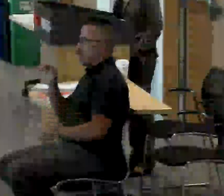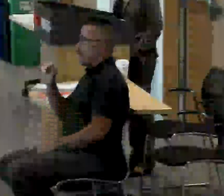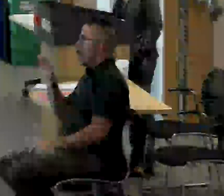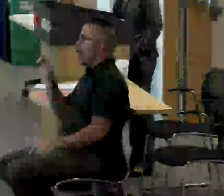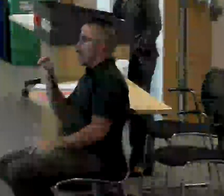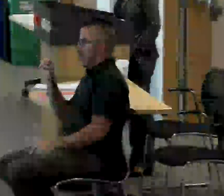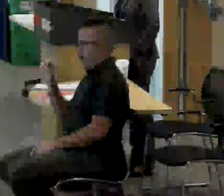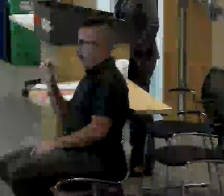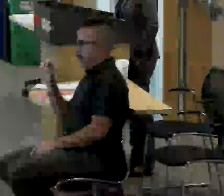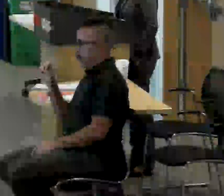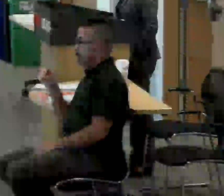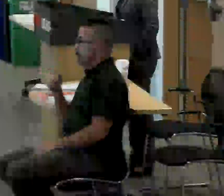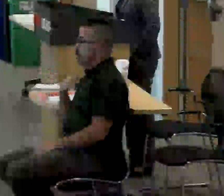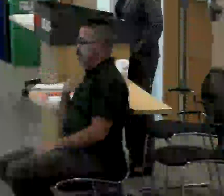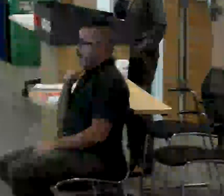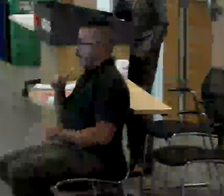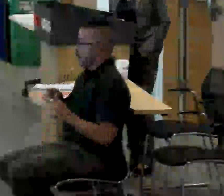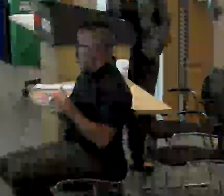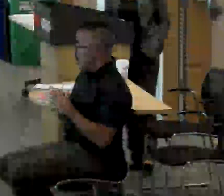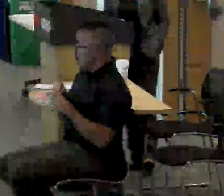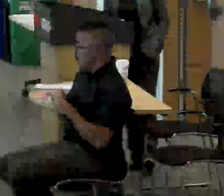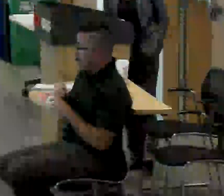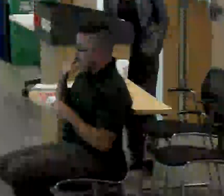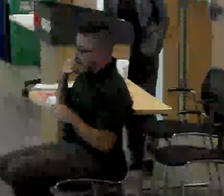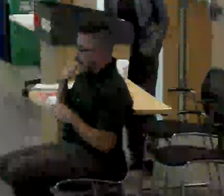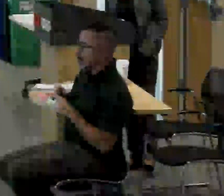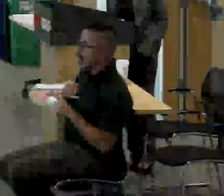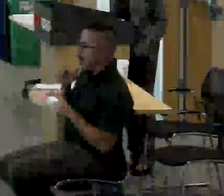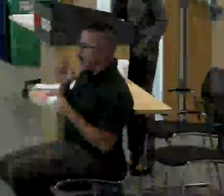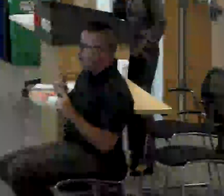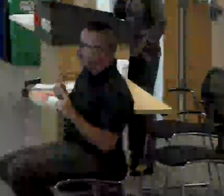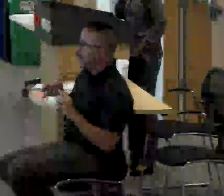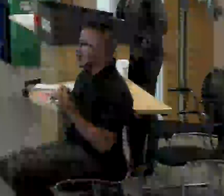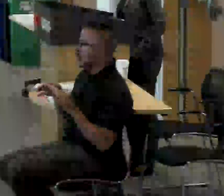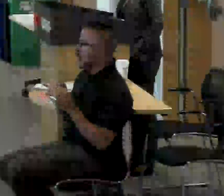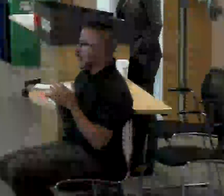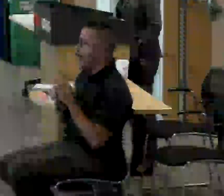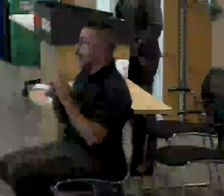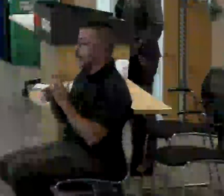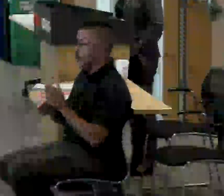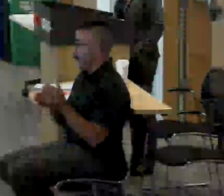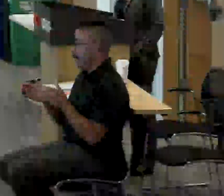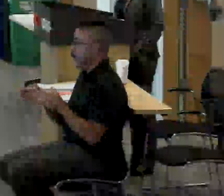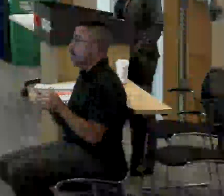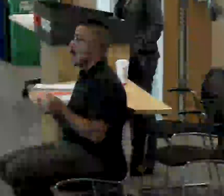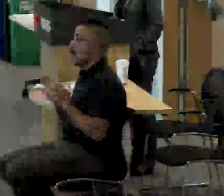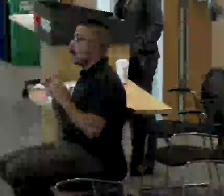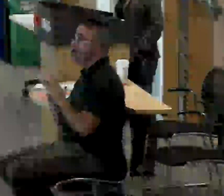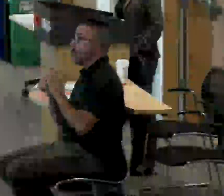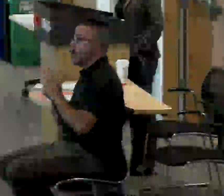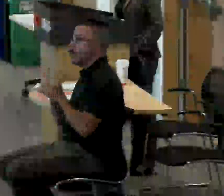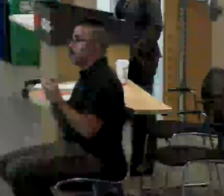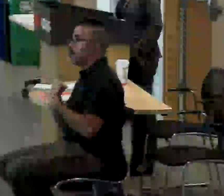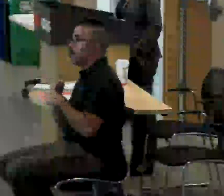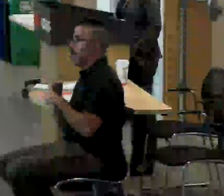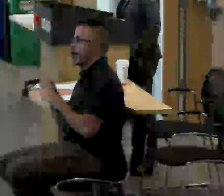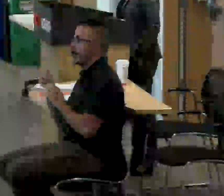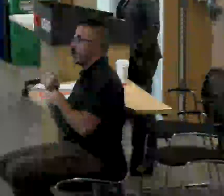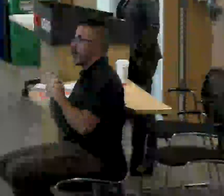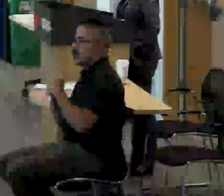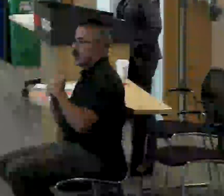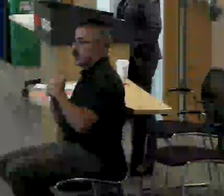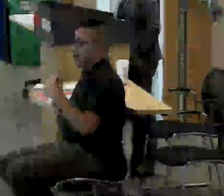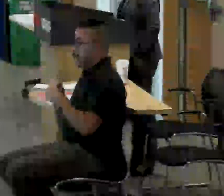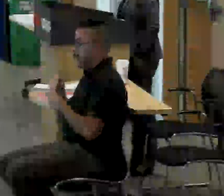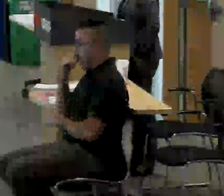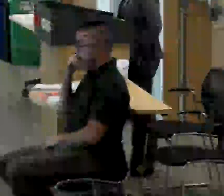California yet. I will get to that as well. So it allows states to create a structure. Here in California, we have a